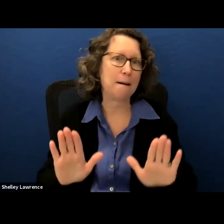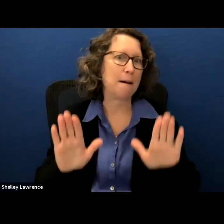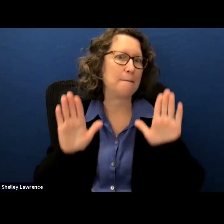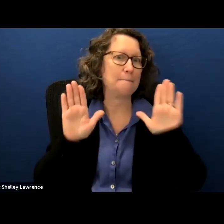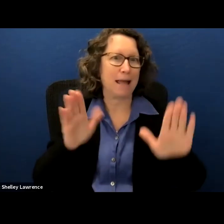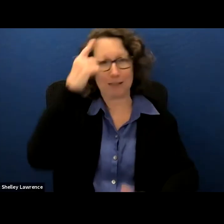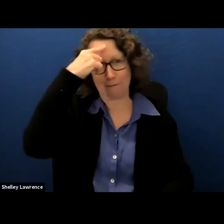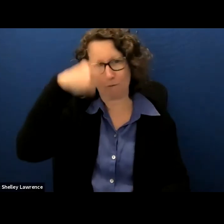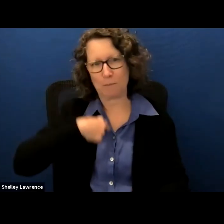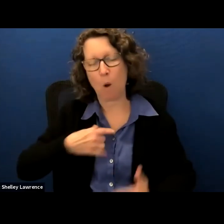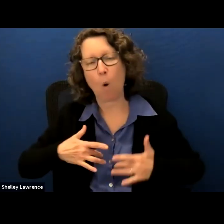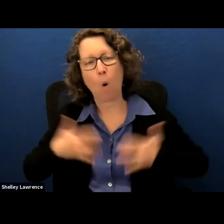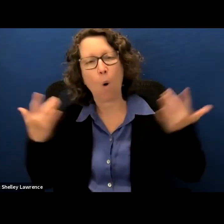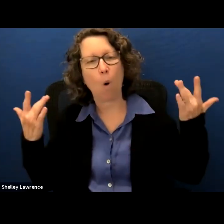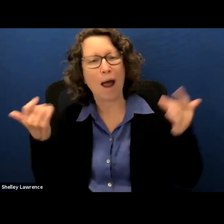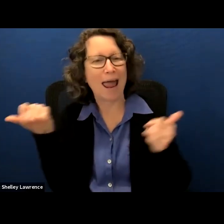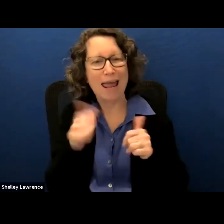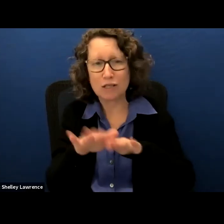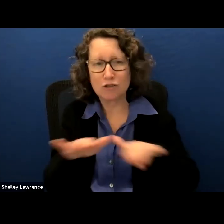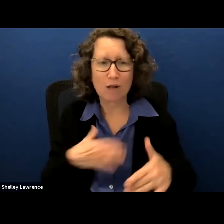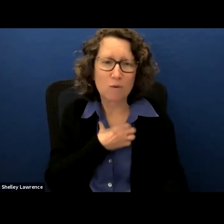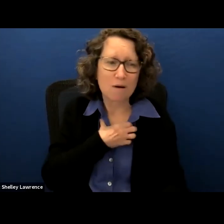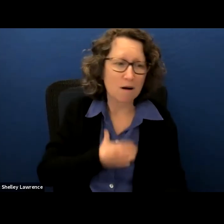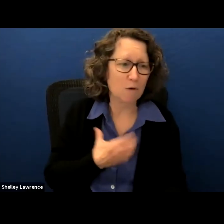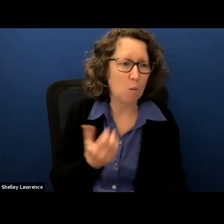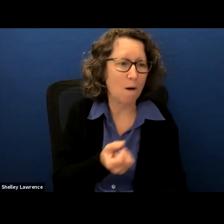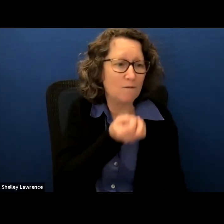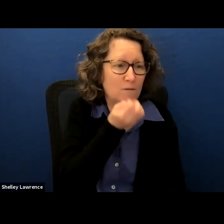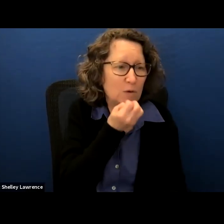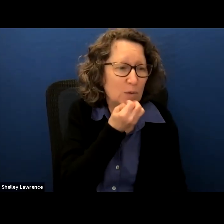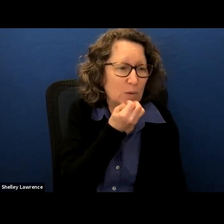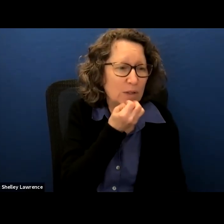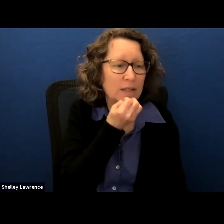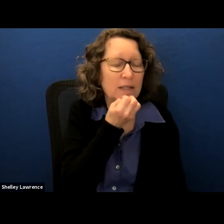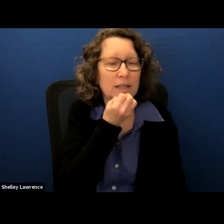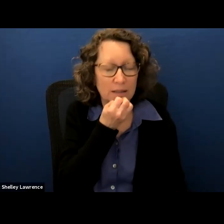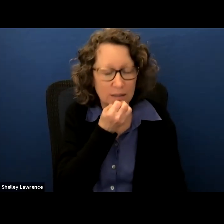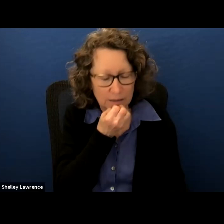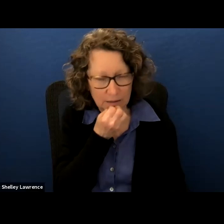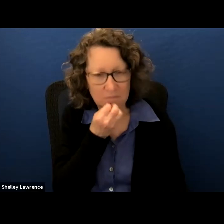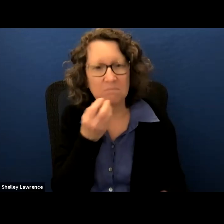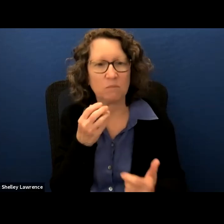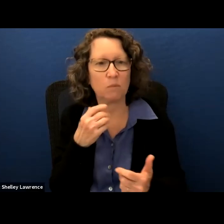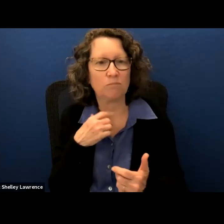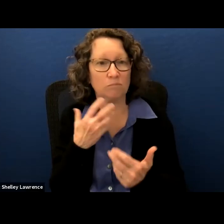to me. Any child who wants food will get food.